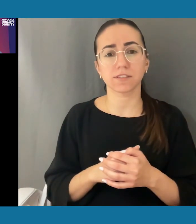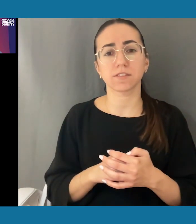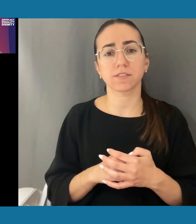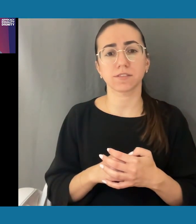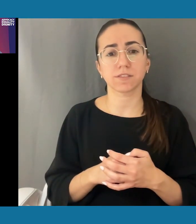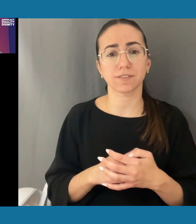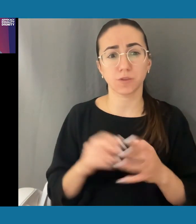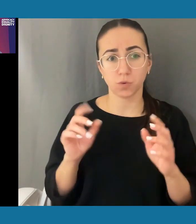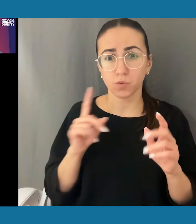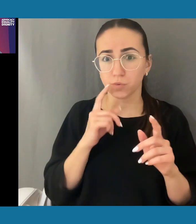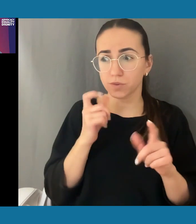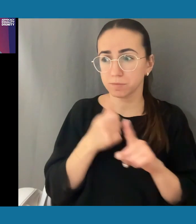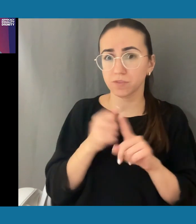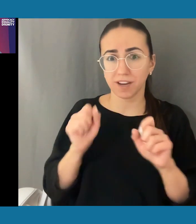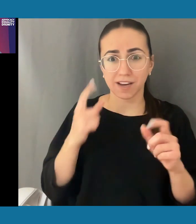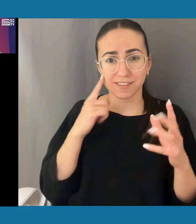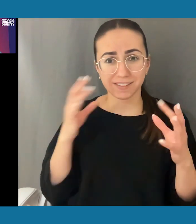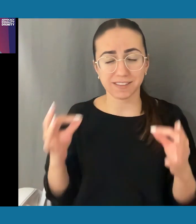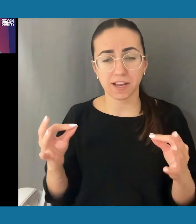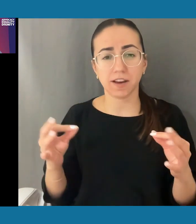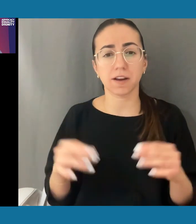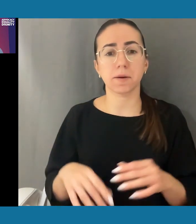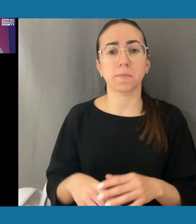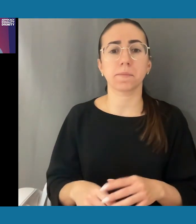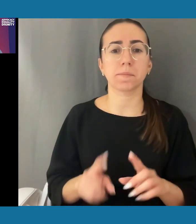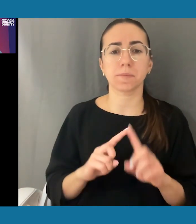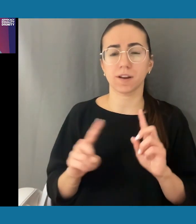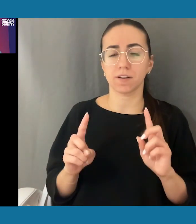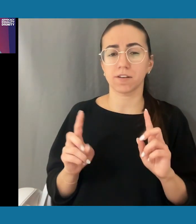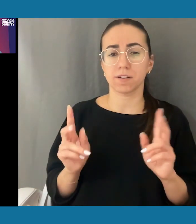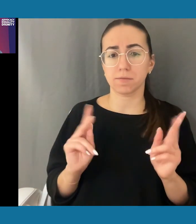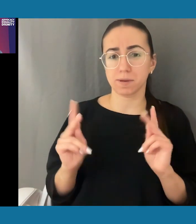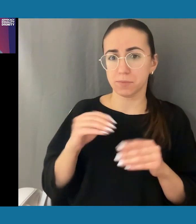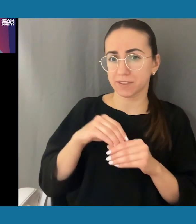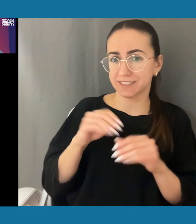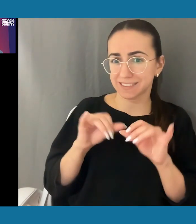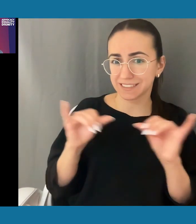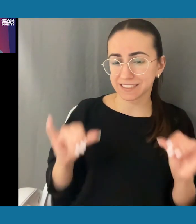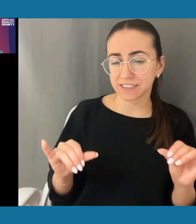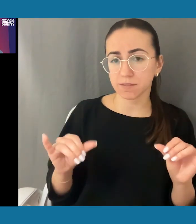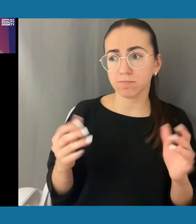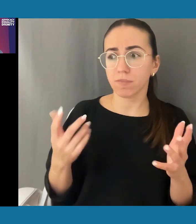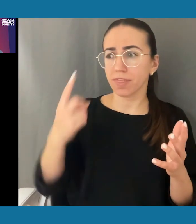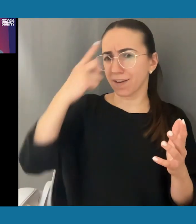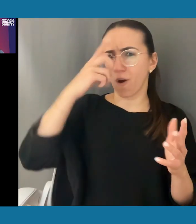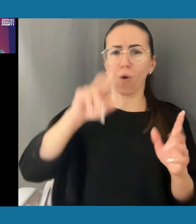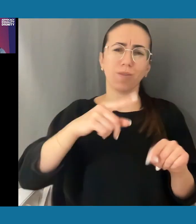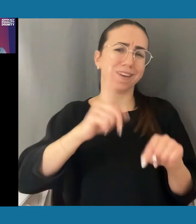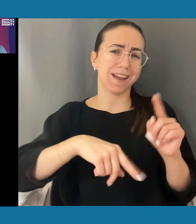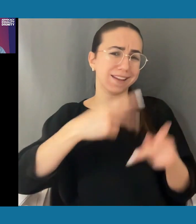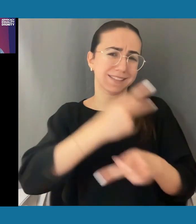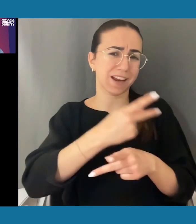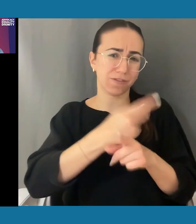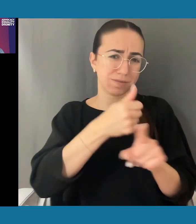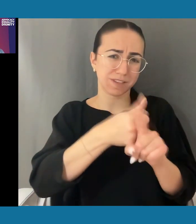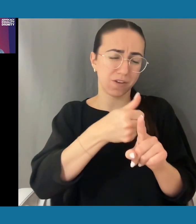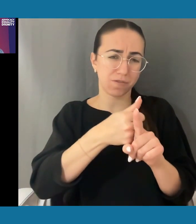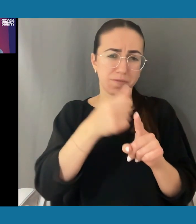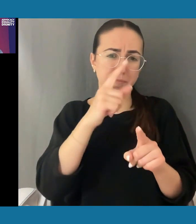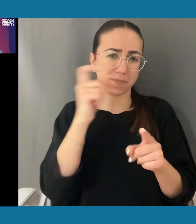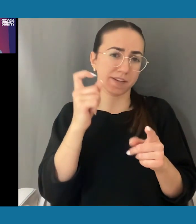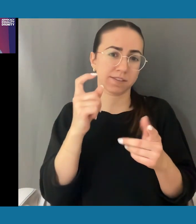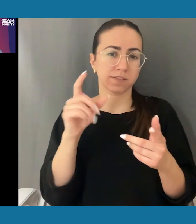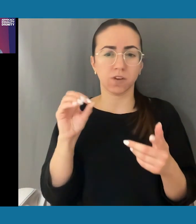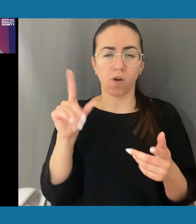decisions, because a lot of the folks in the system will assume that they can't take care of themselves because, like Olivia was expressing